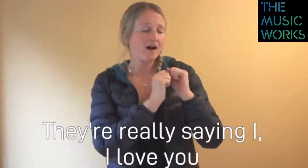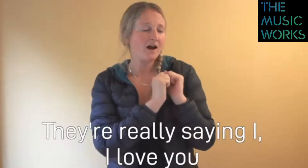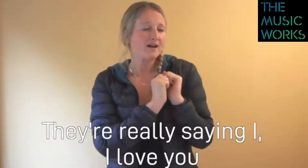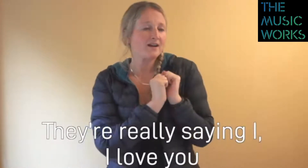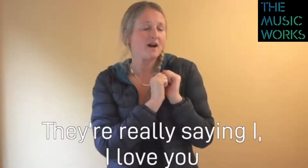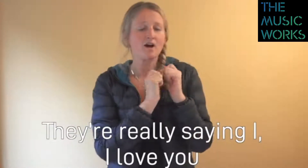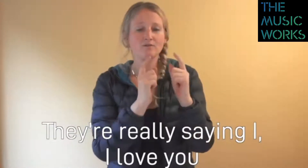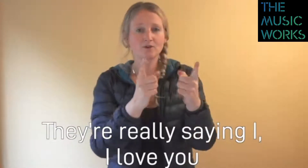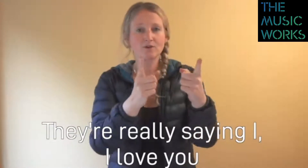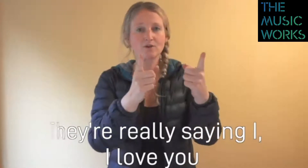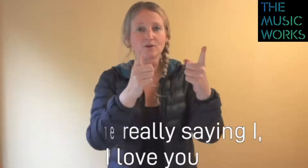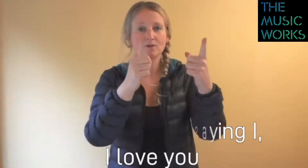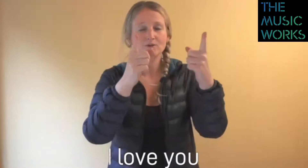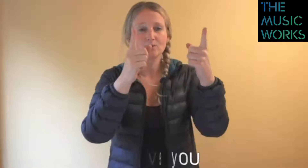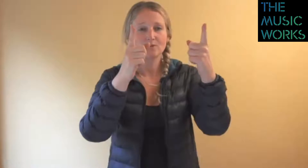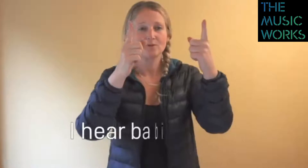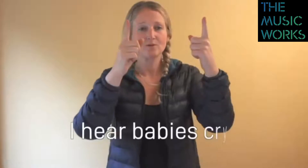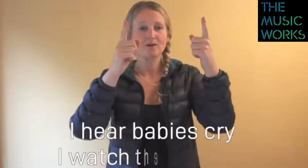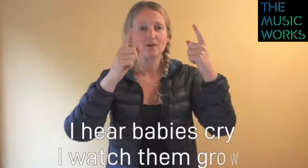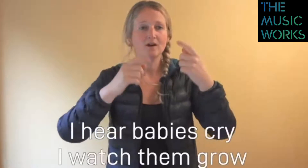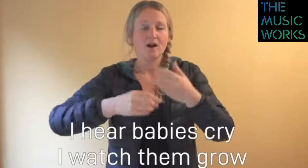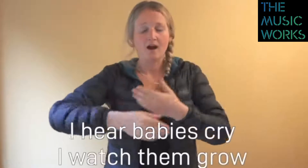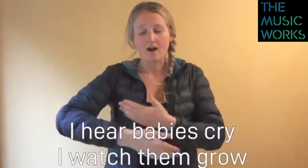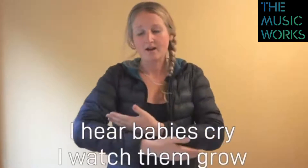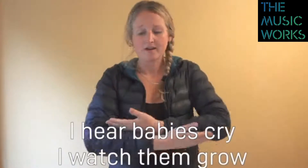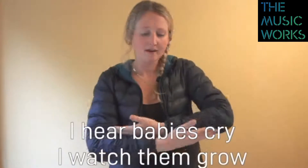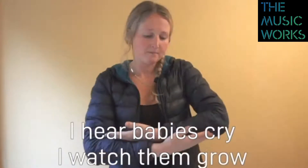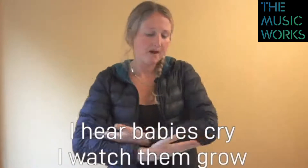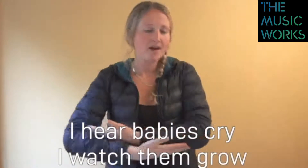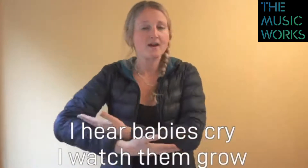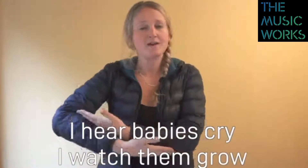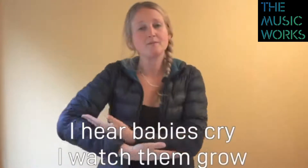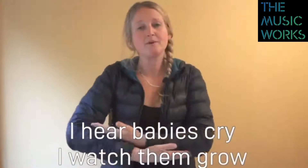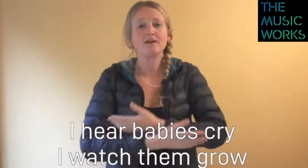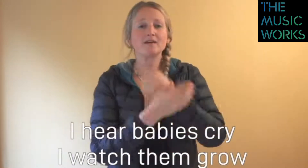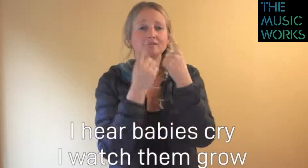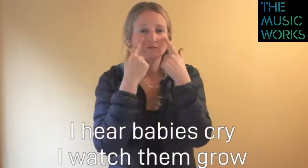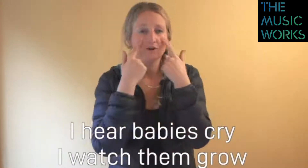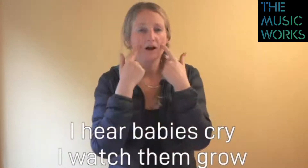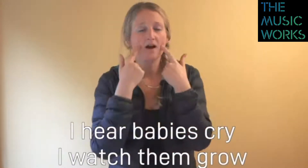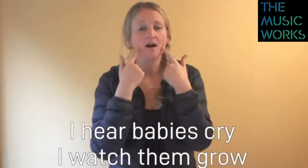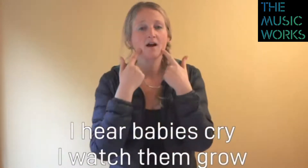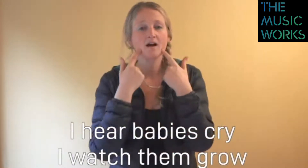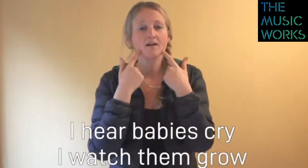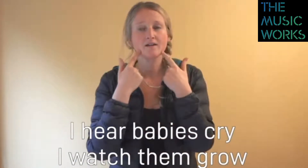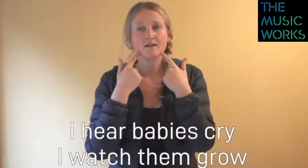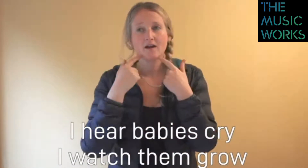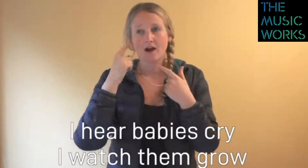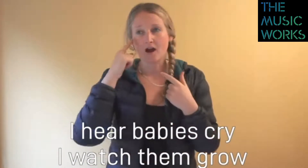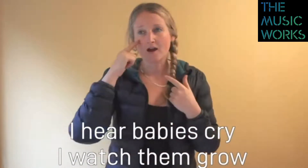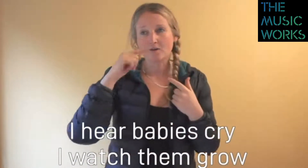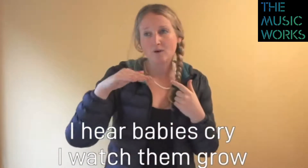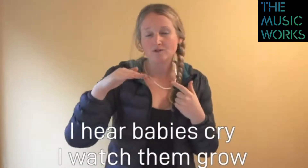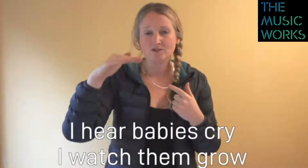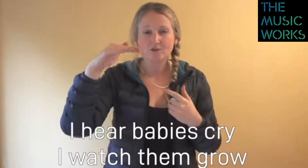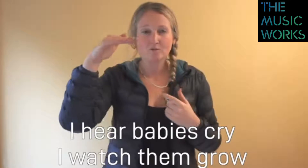I love you. I hear babies cry, I watch them